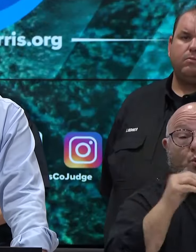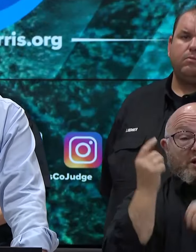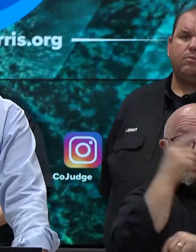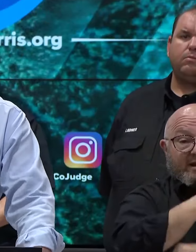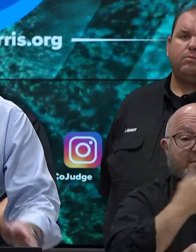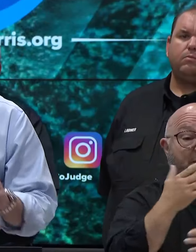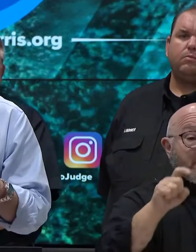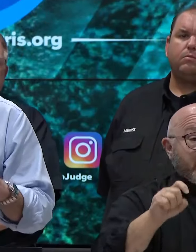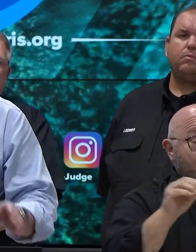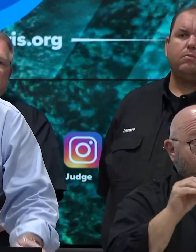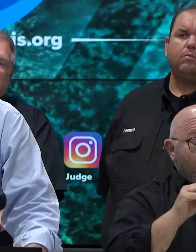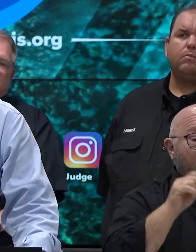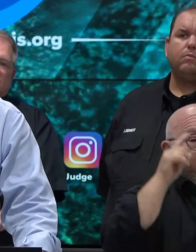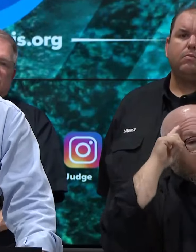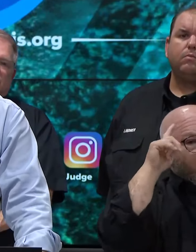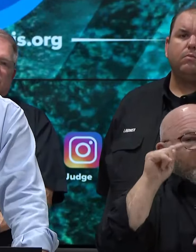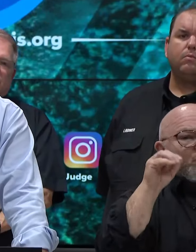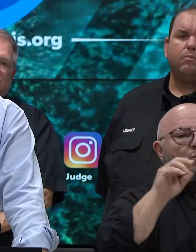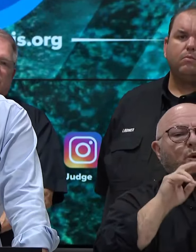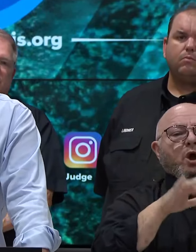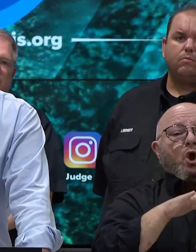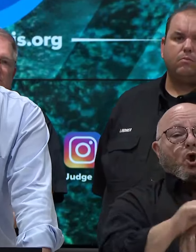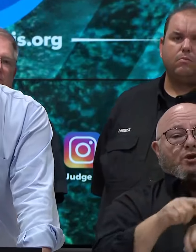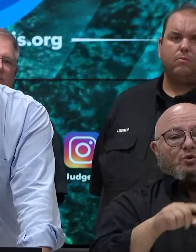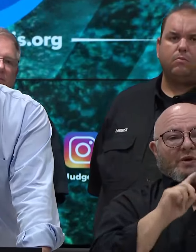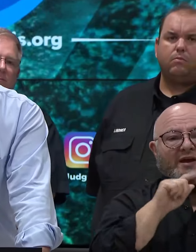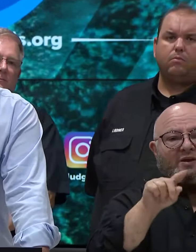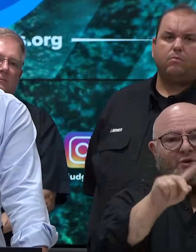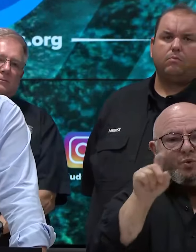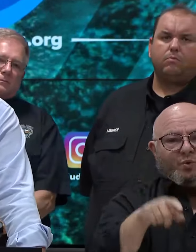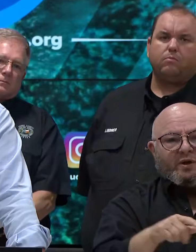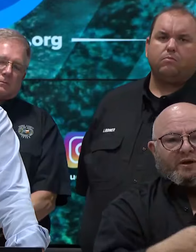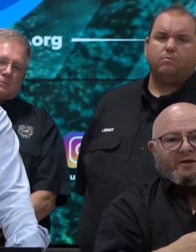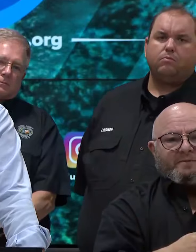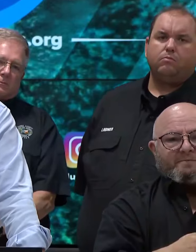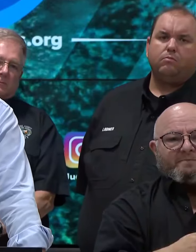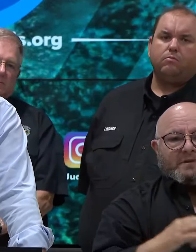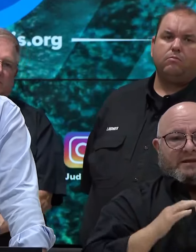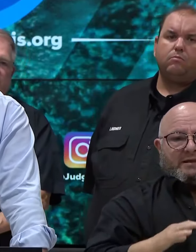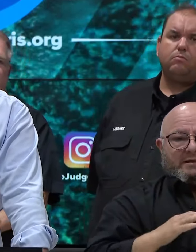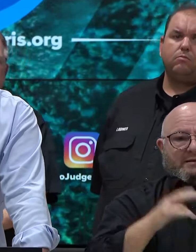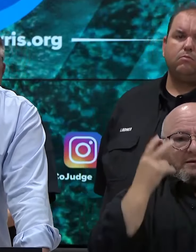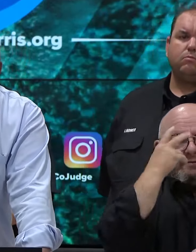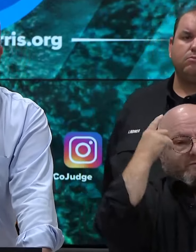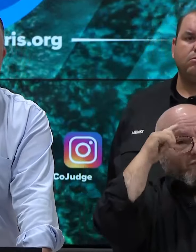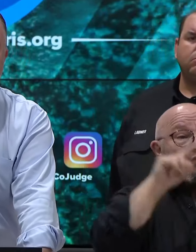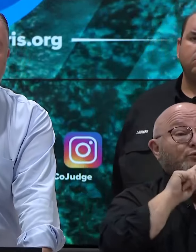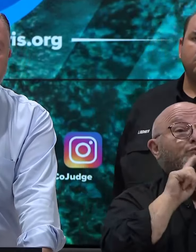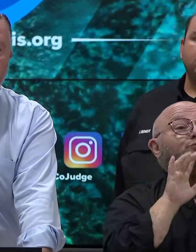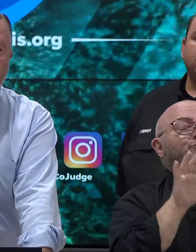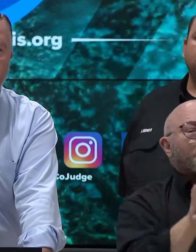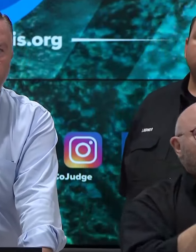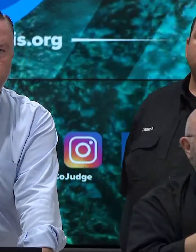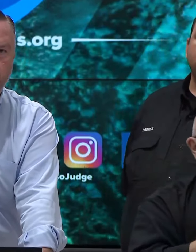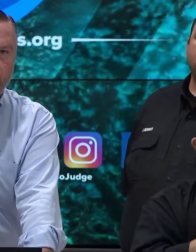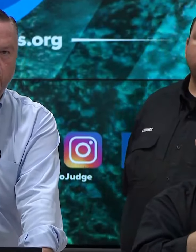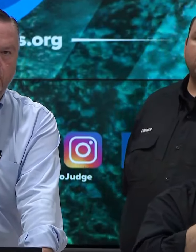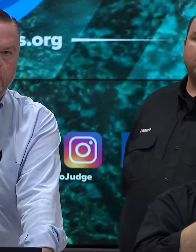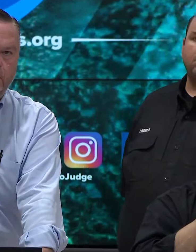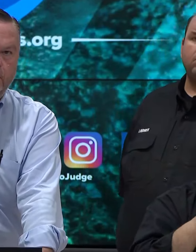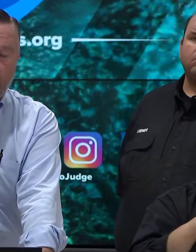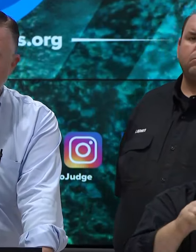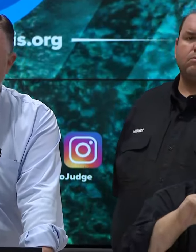we'll get more. But I think it's too early to answer that question. I think the customers are looking for reassurance right now. They're facing a